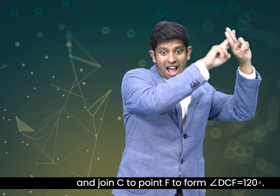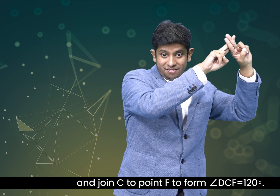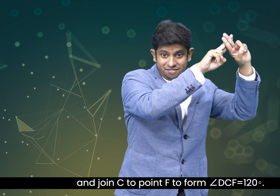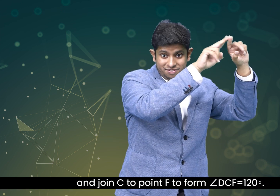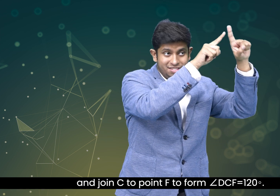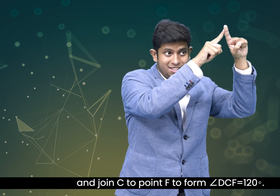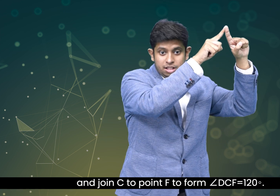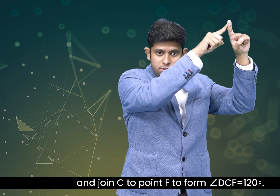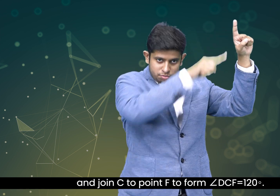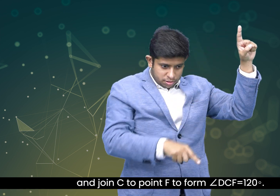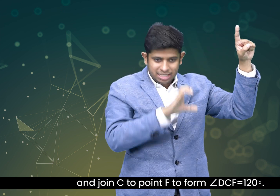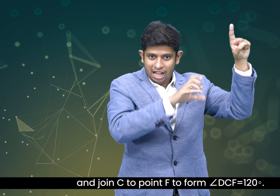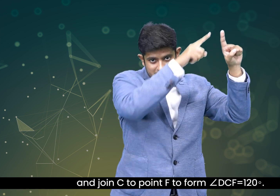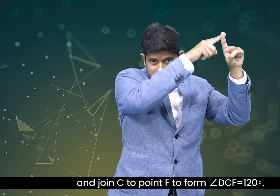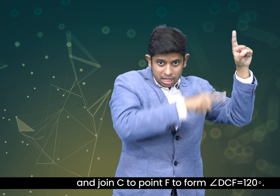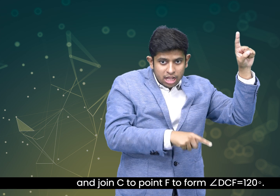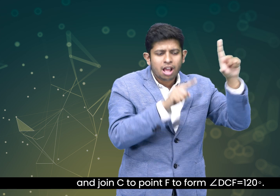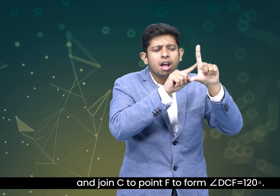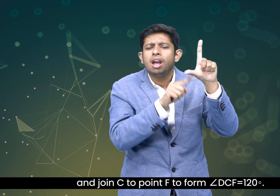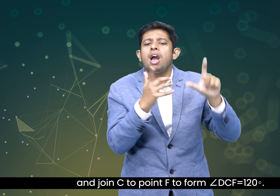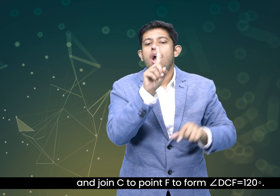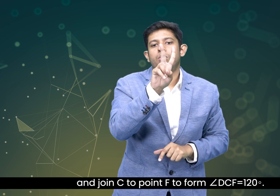DCF equals to 120 degrees.